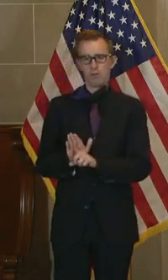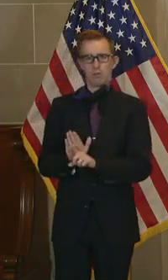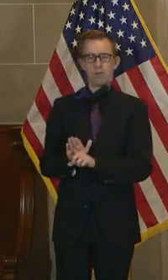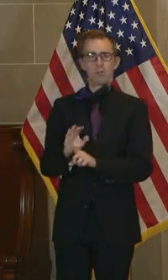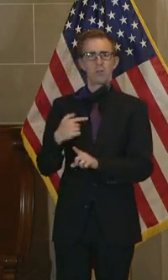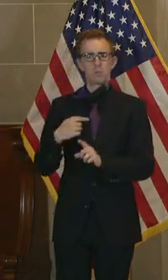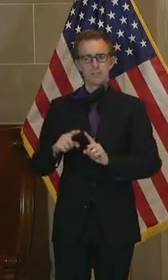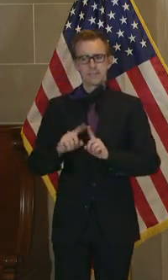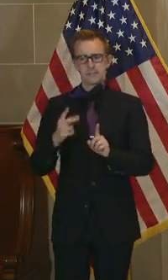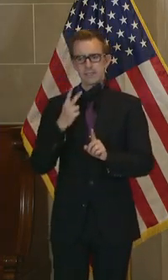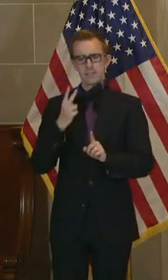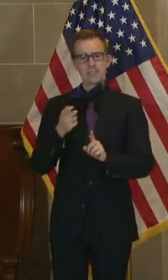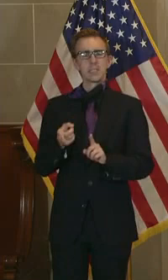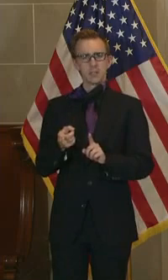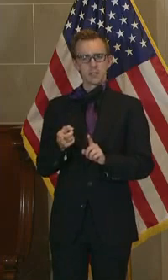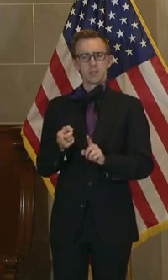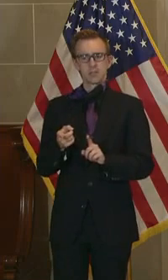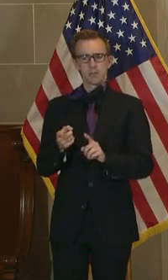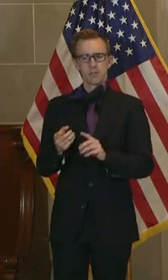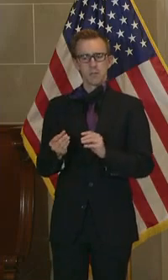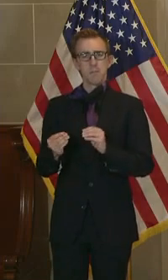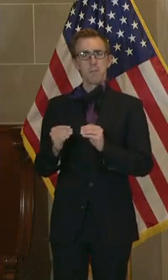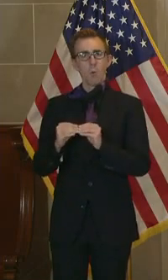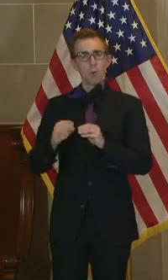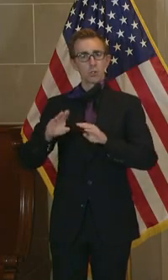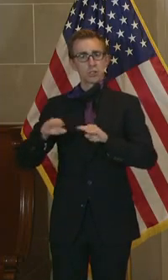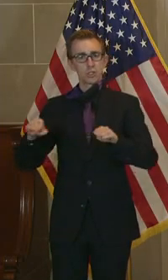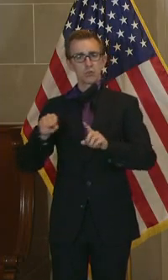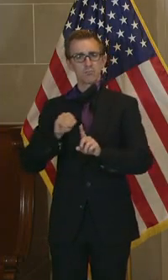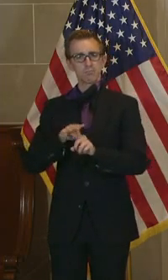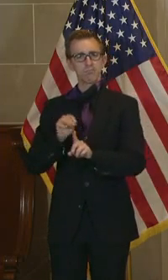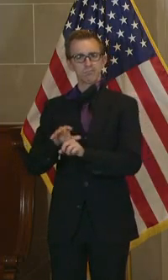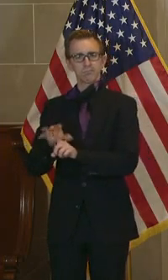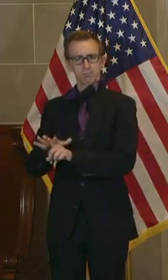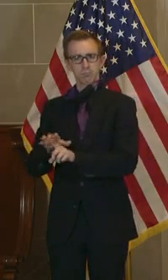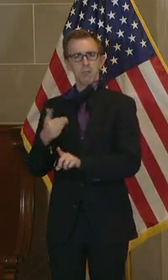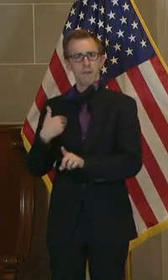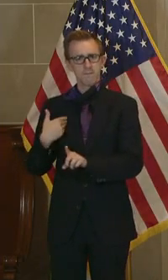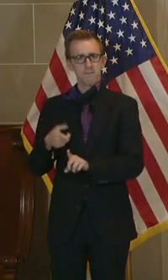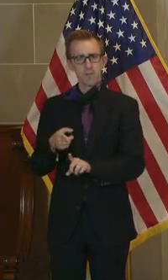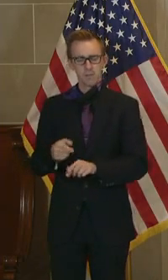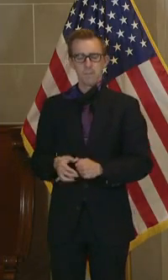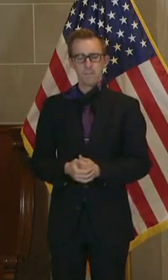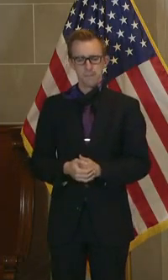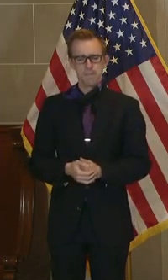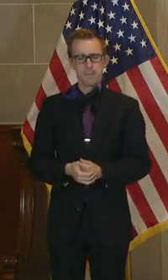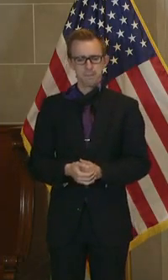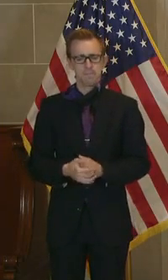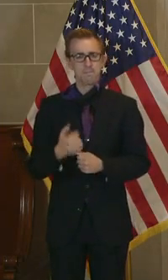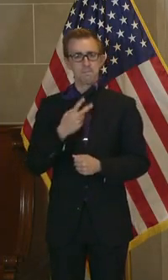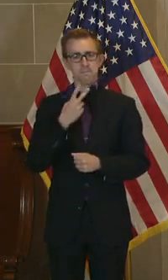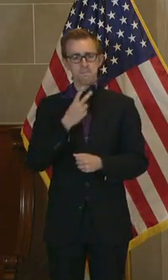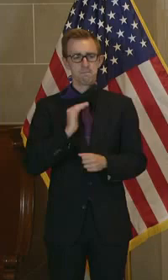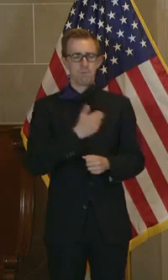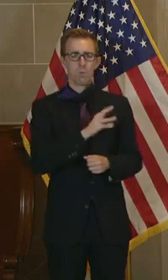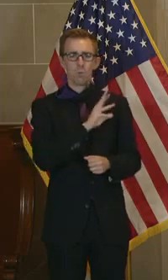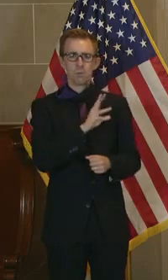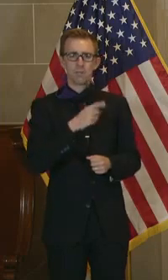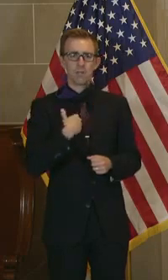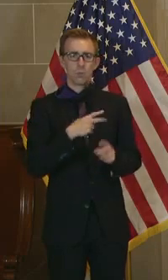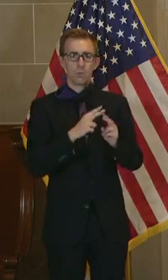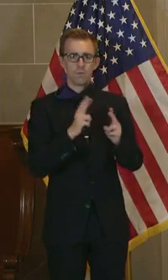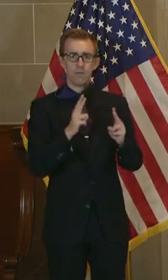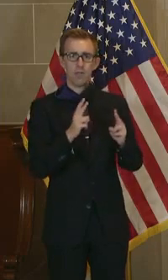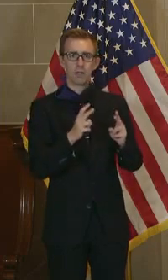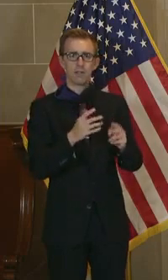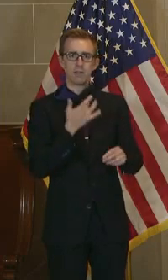we're seeing a higher incidence of cases among children. As you look at our dashboard, you'll know we have been very blessed here in Missouri